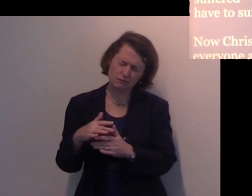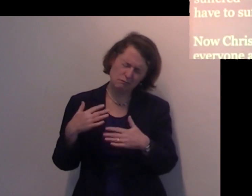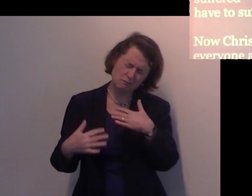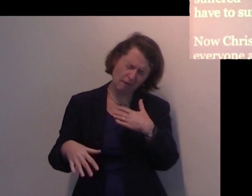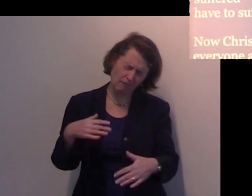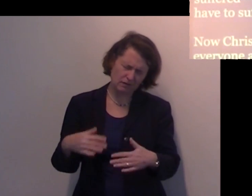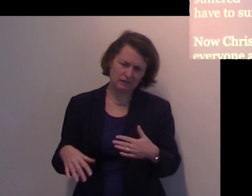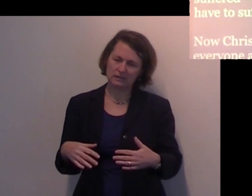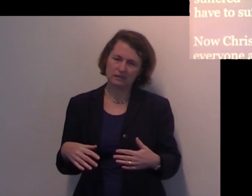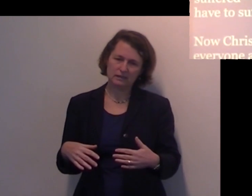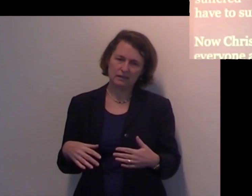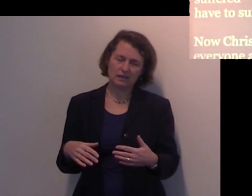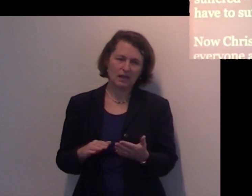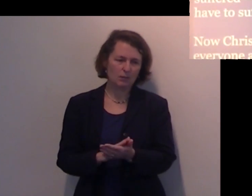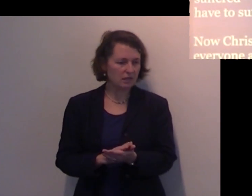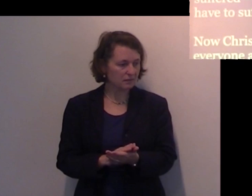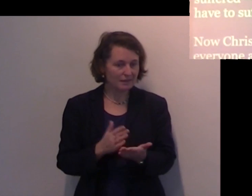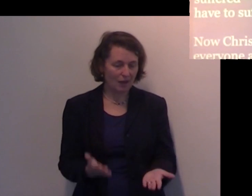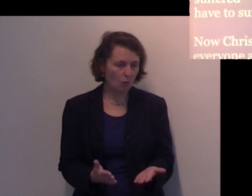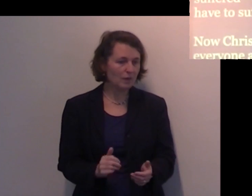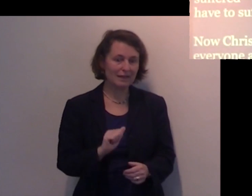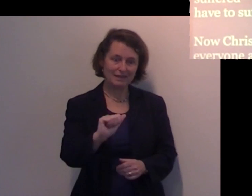means his people do not have to suffer.